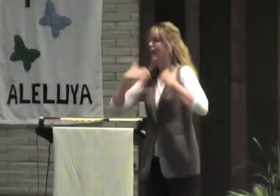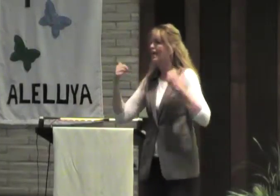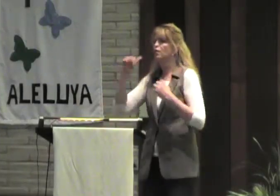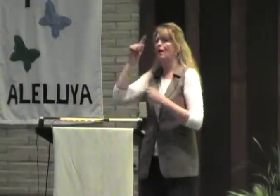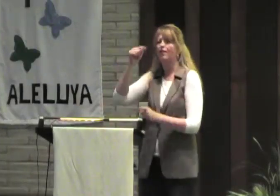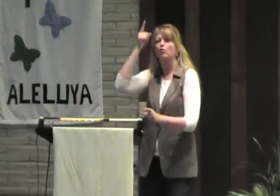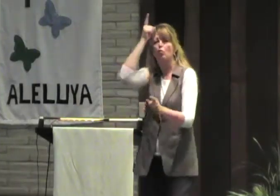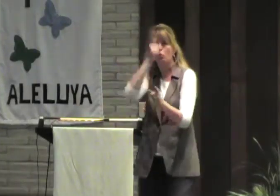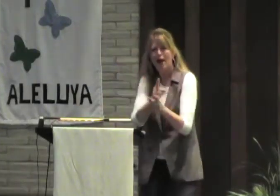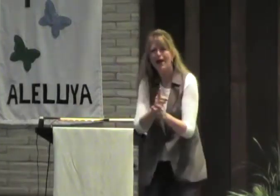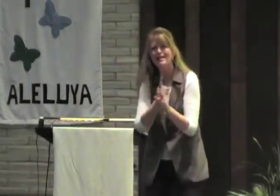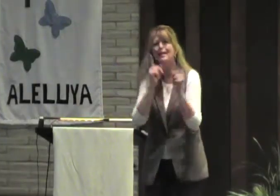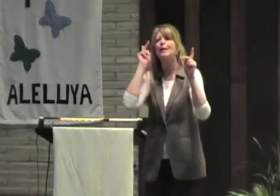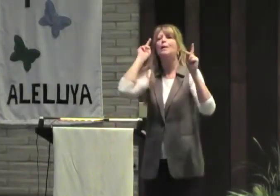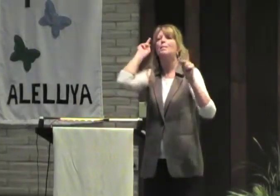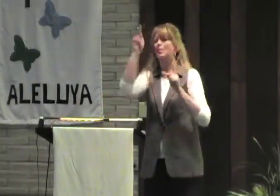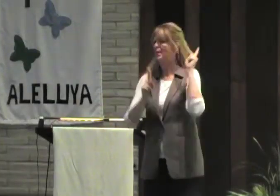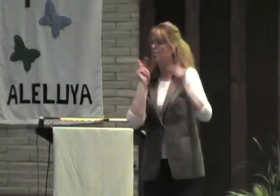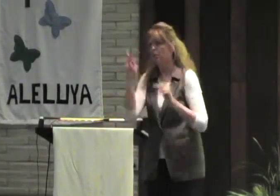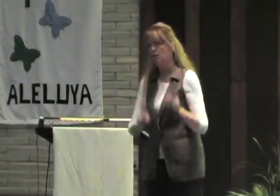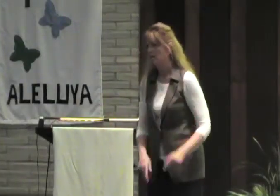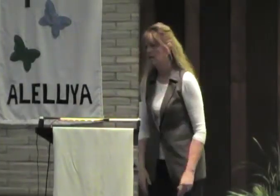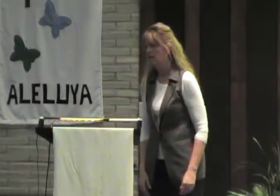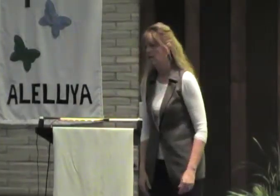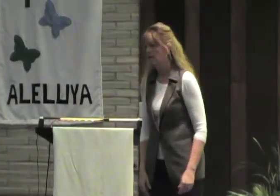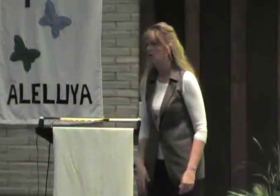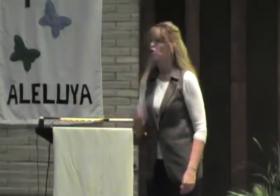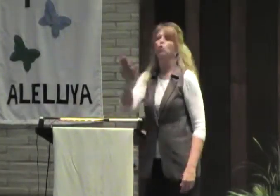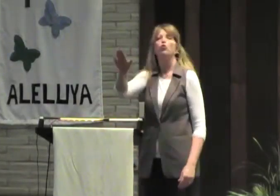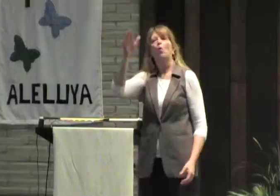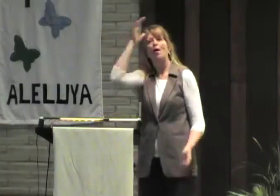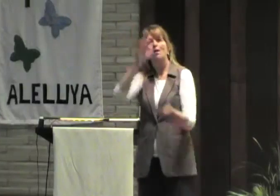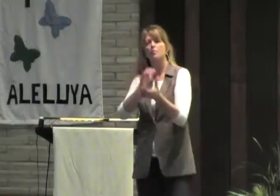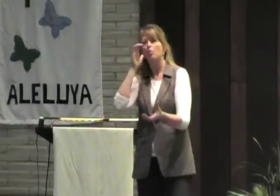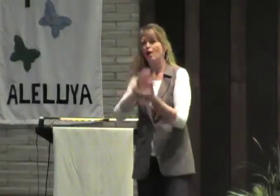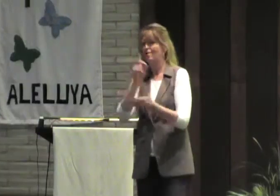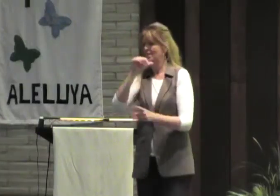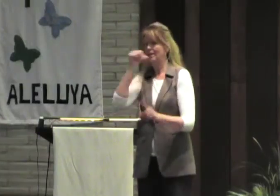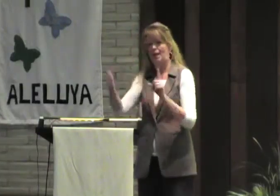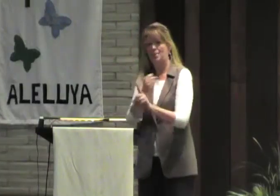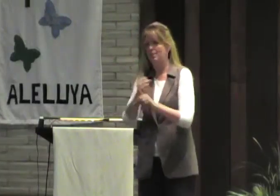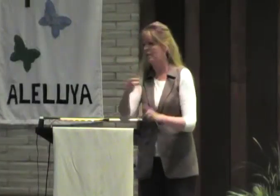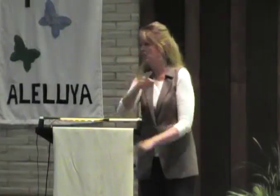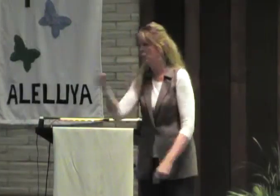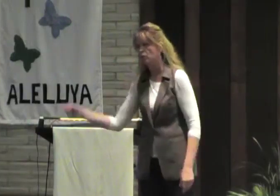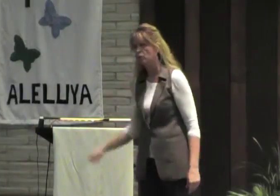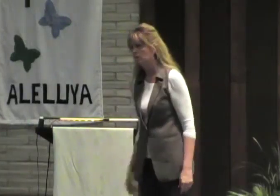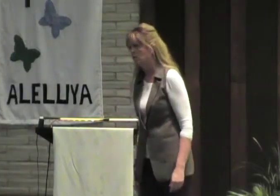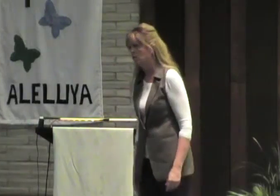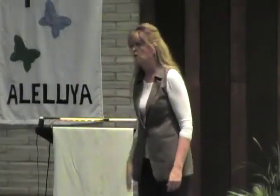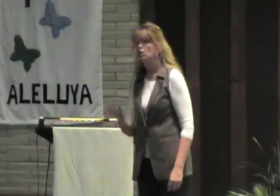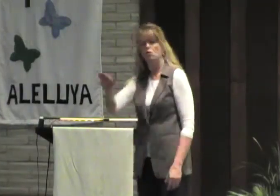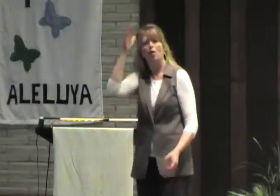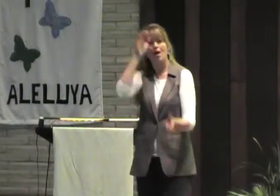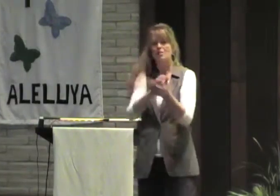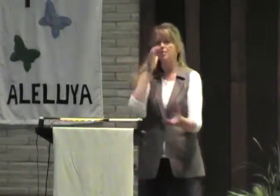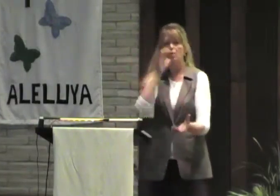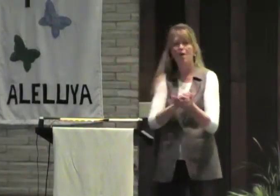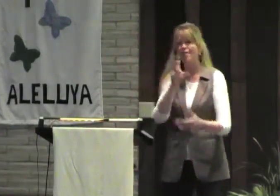Making sure that your anger is at the right people. Your husband or wife did not abuse you. Your husband